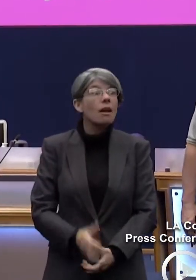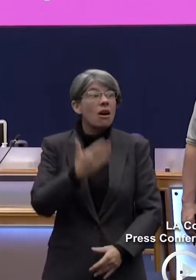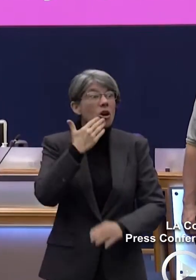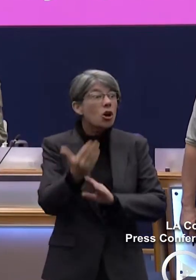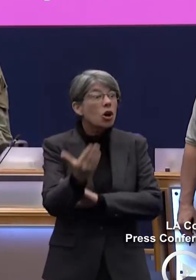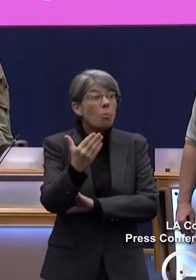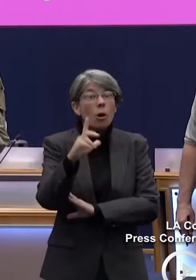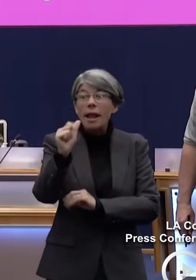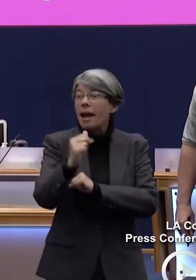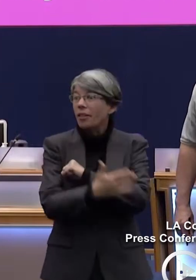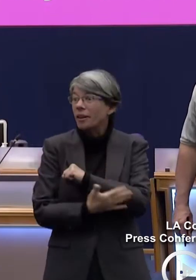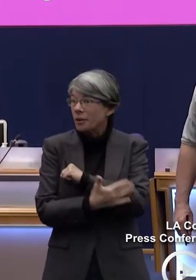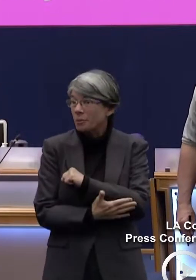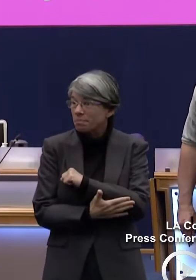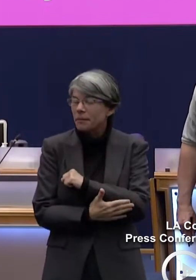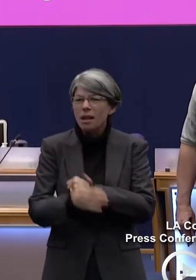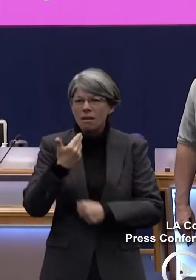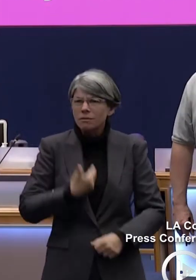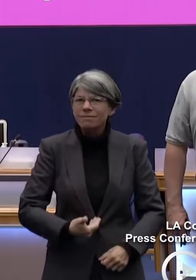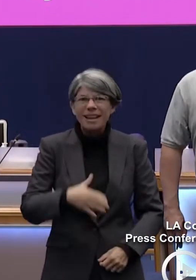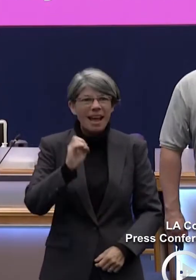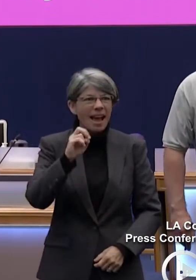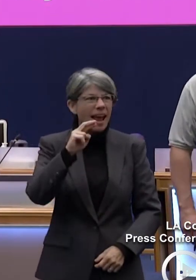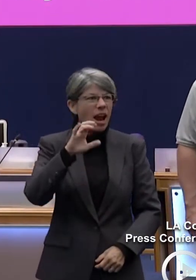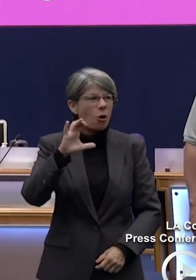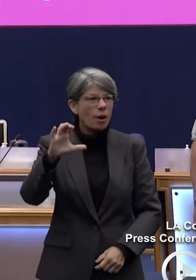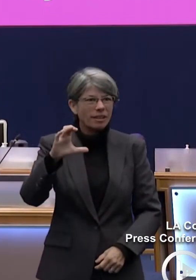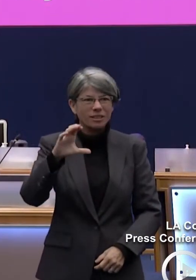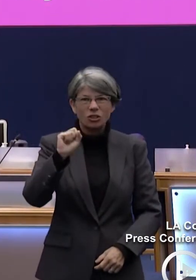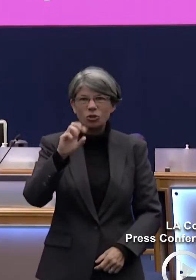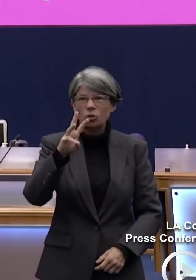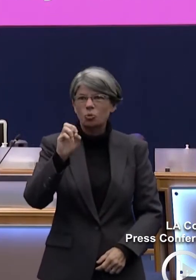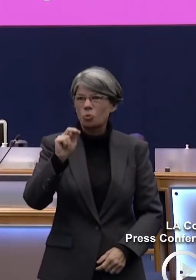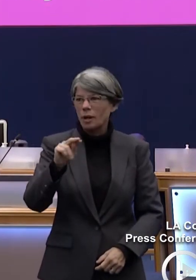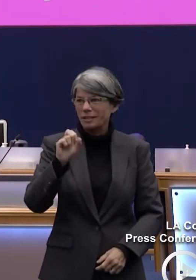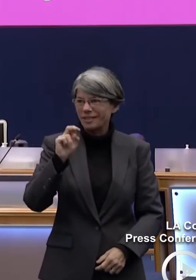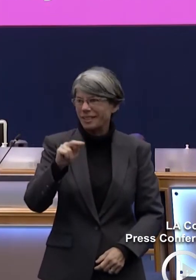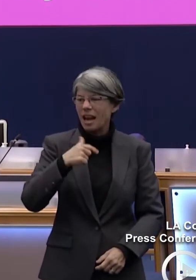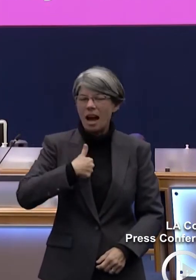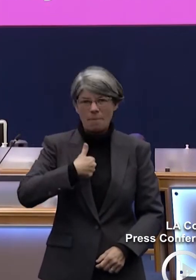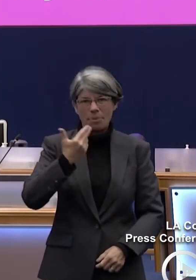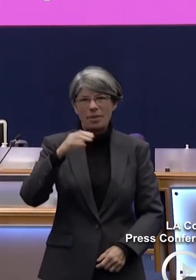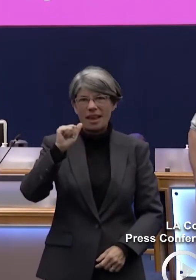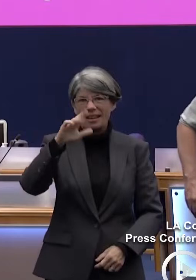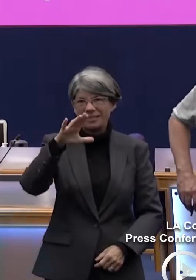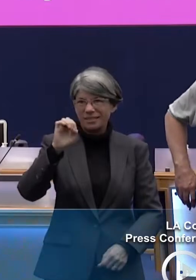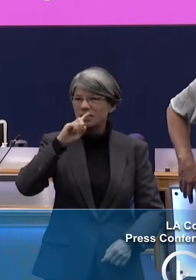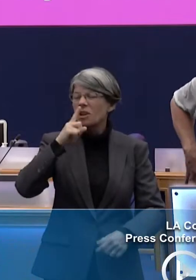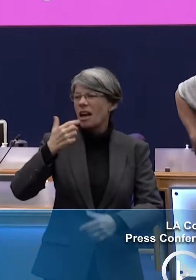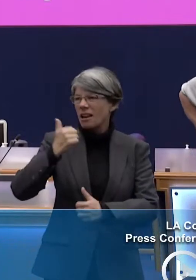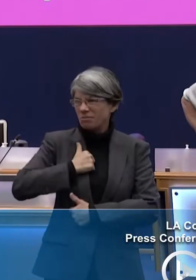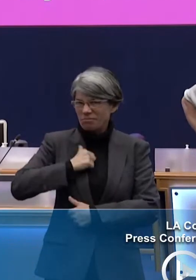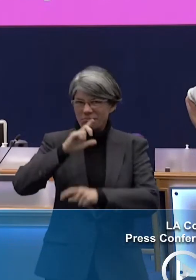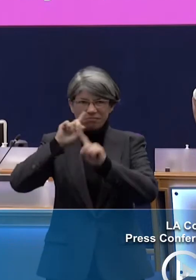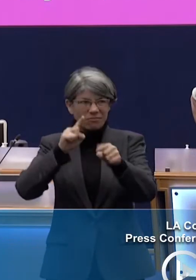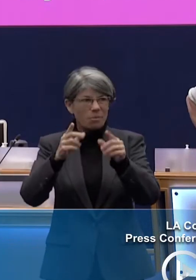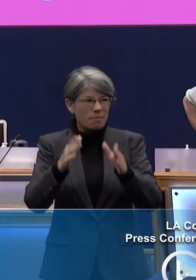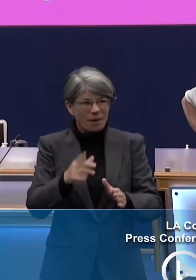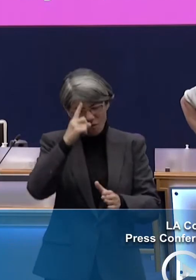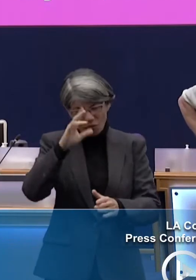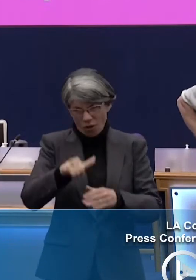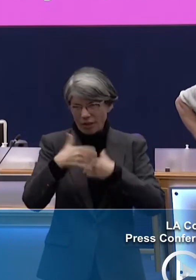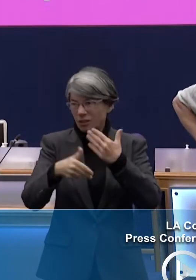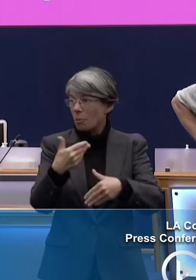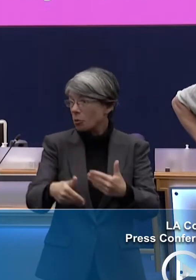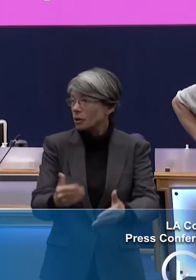Good morning, LA County. My name is Colonel Eric Swenson. I'm the Army Corps of Engineers Recovery Field Office Commander for this